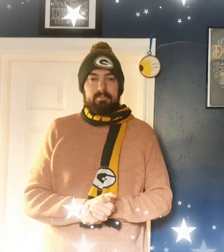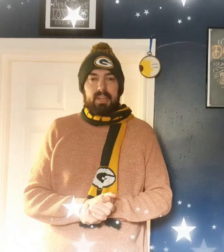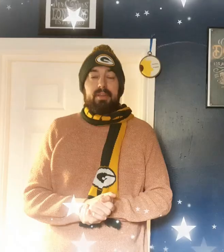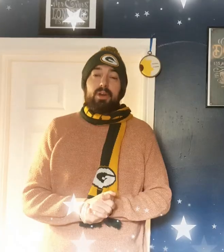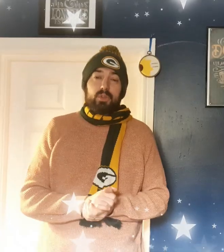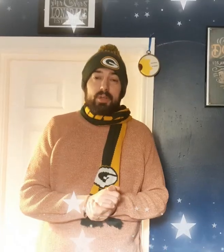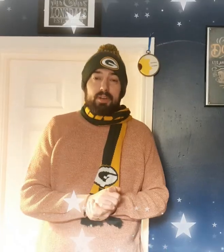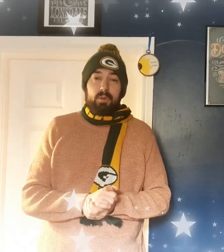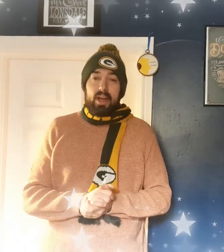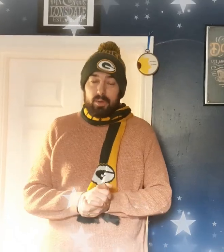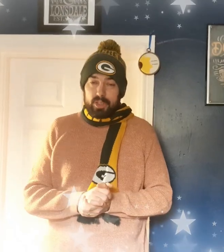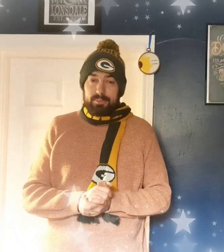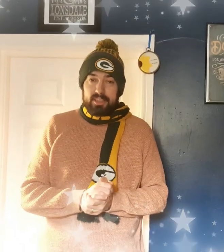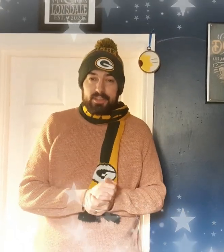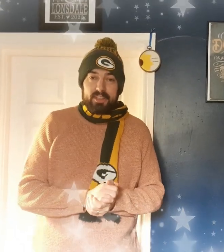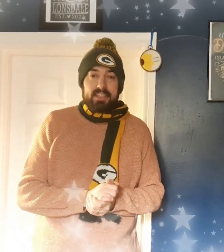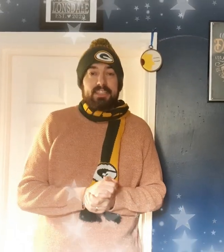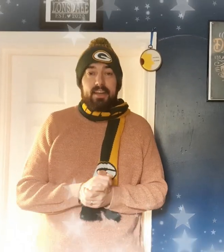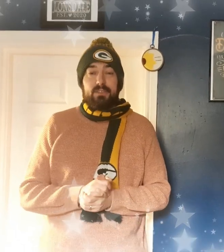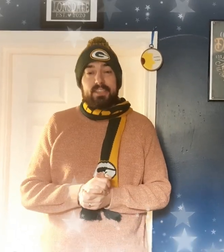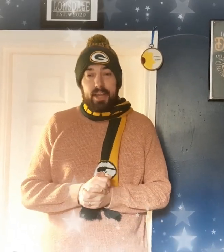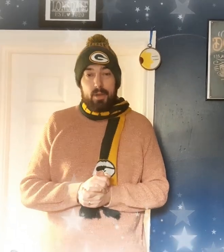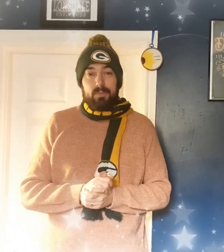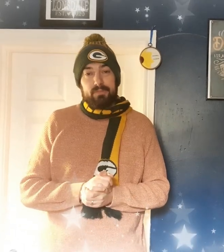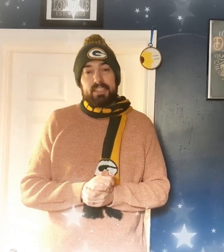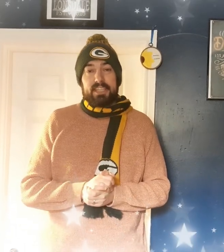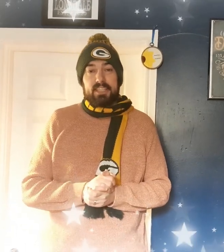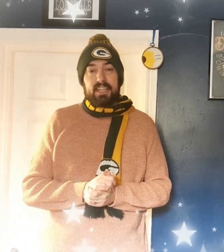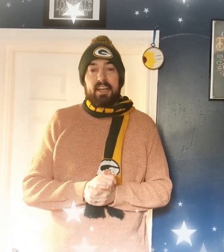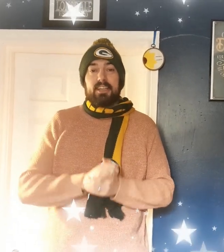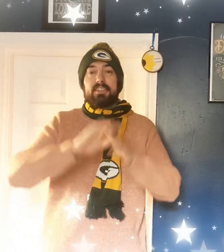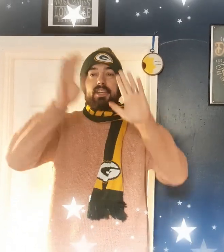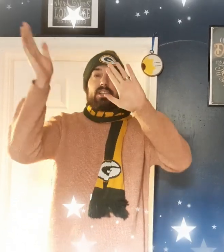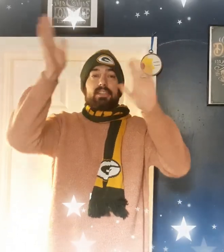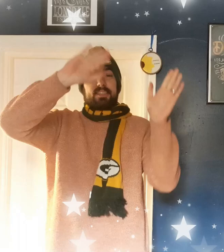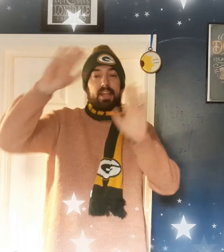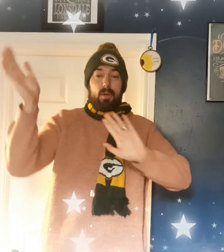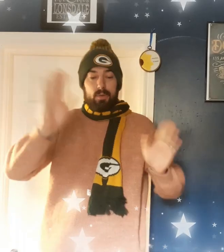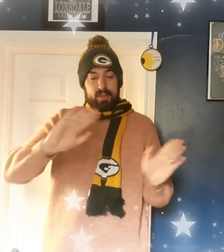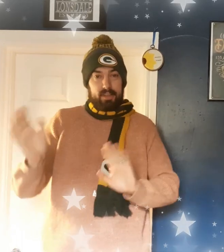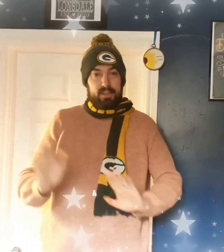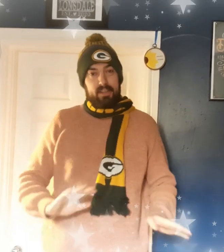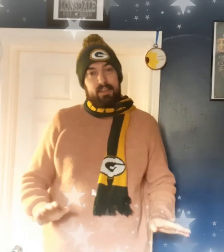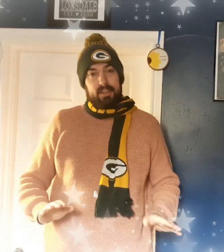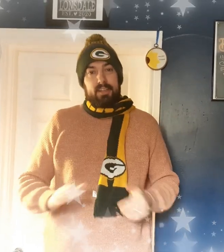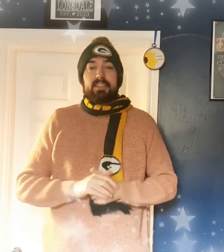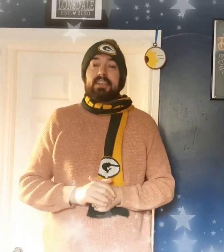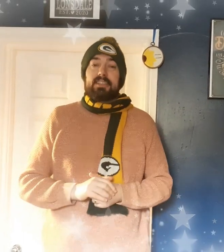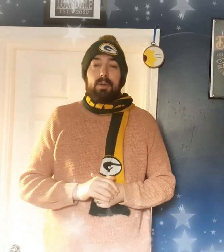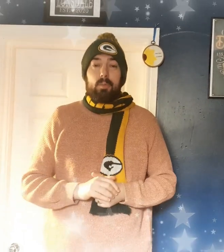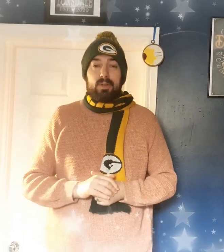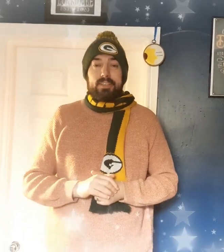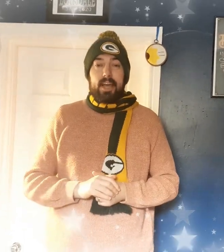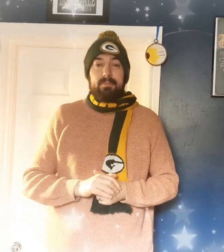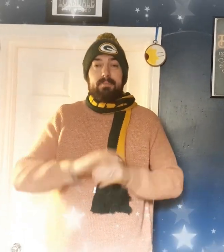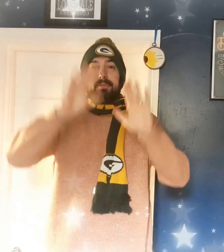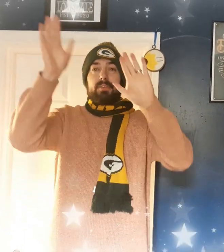turkey. If you're dreaming of a white Christmas, you'll need the sign for snow. So that sign is snow. So that sign one more time,